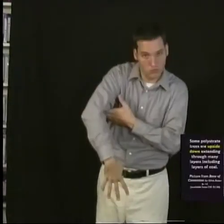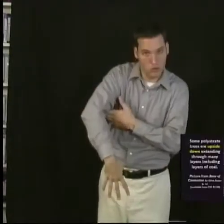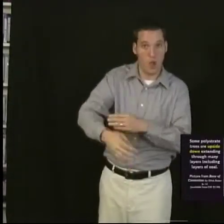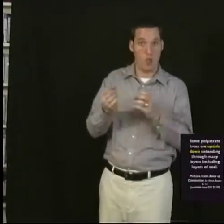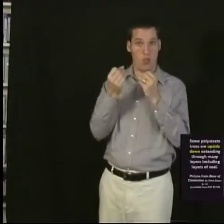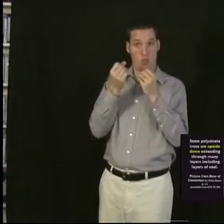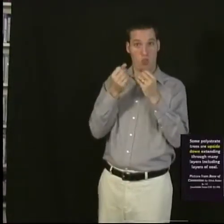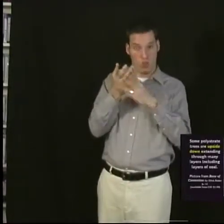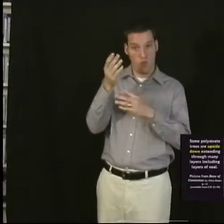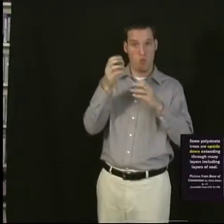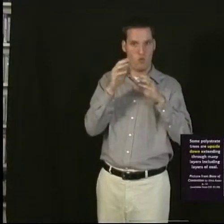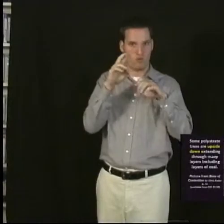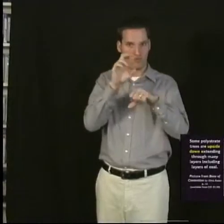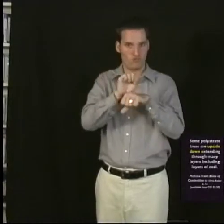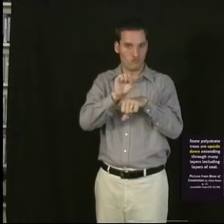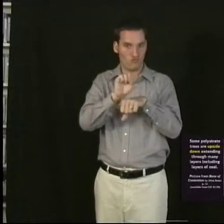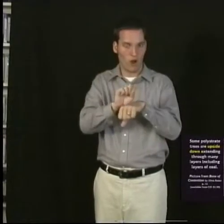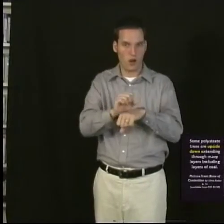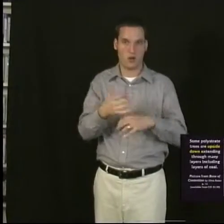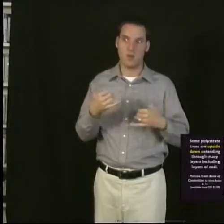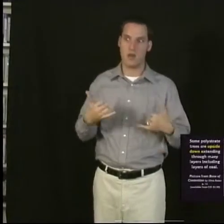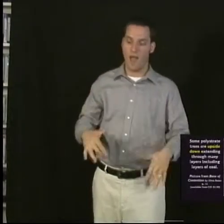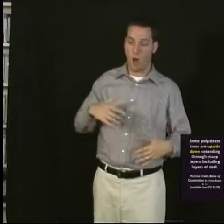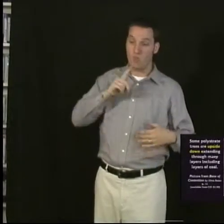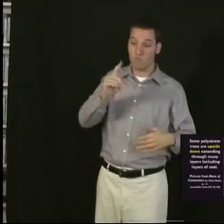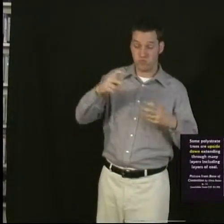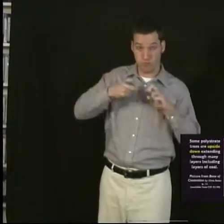layers. Now we really have a problem.